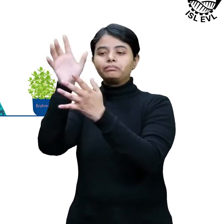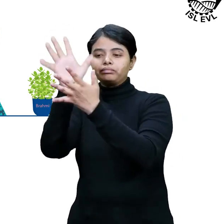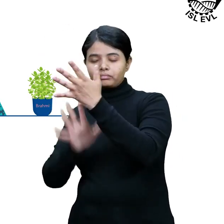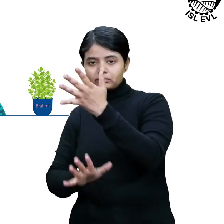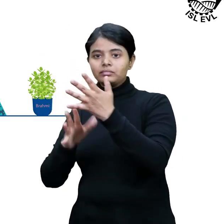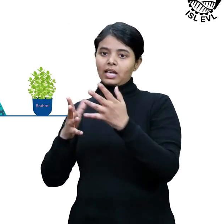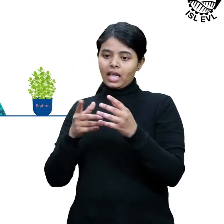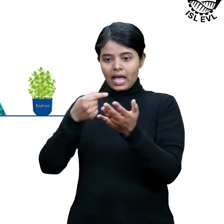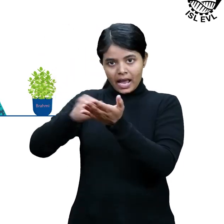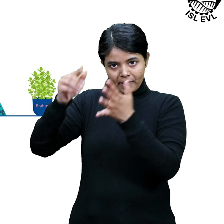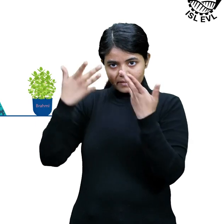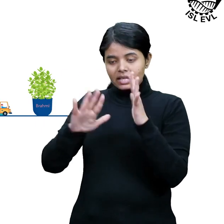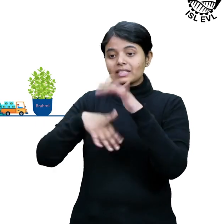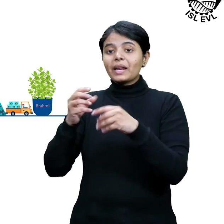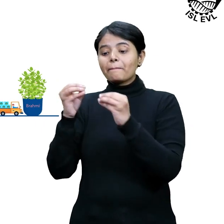agreement.